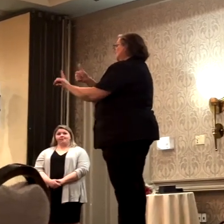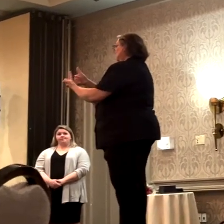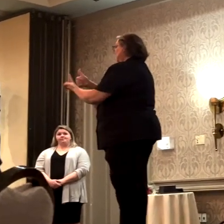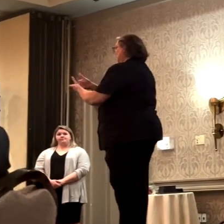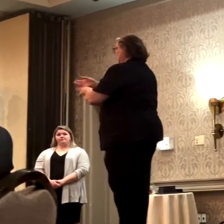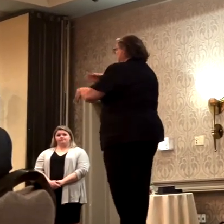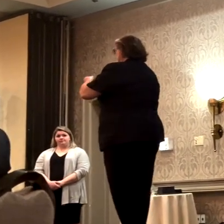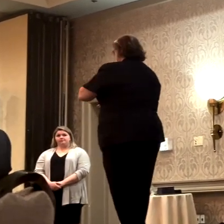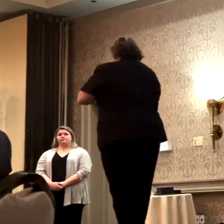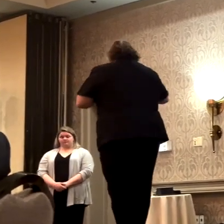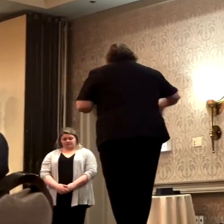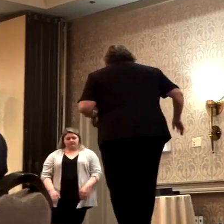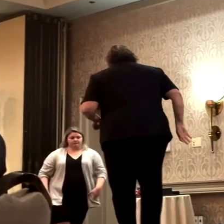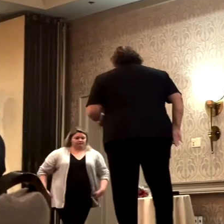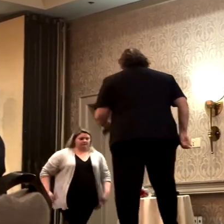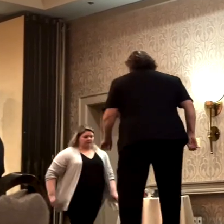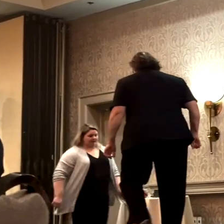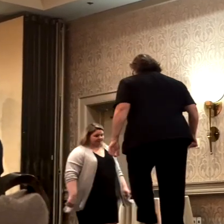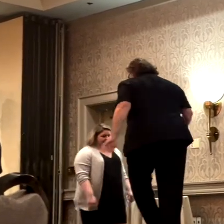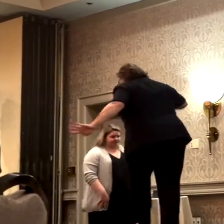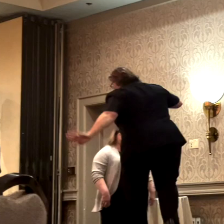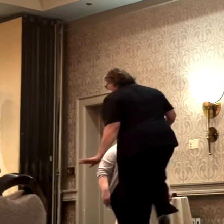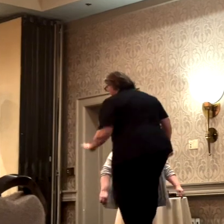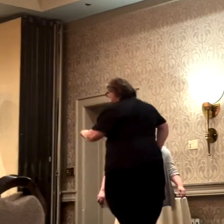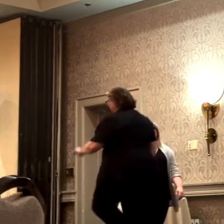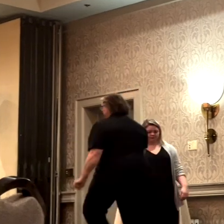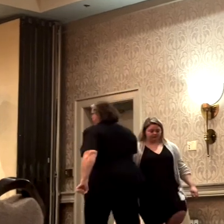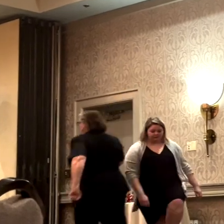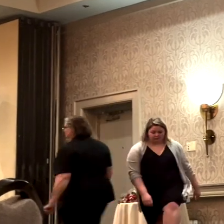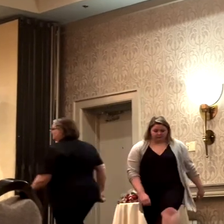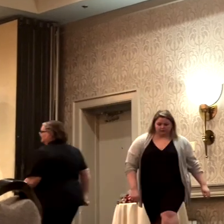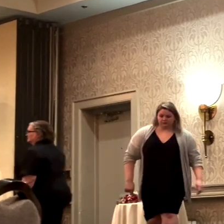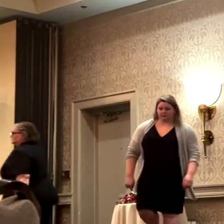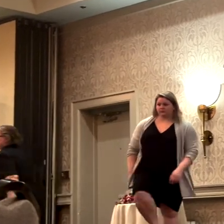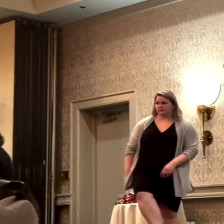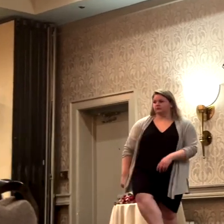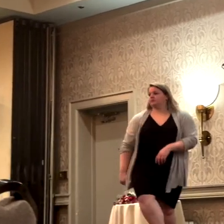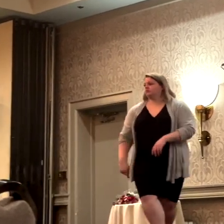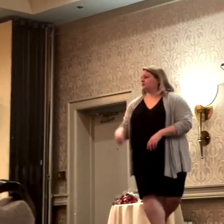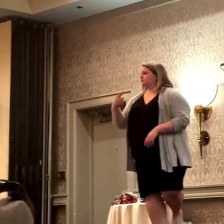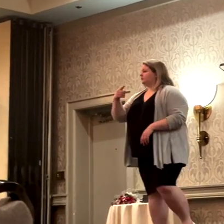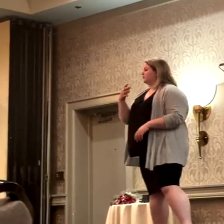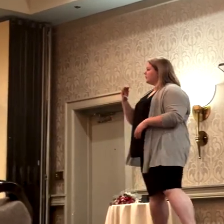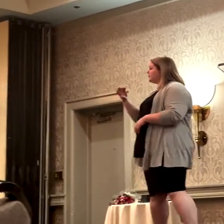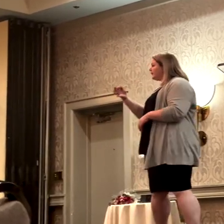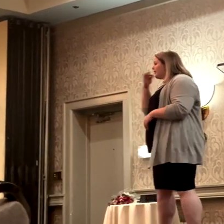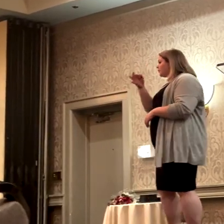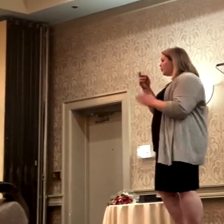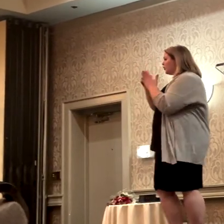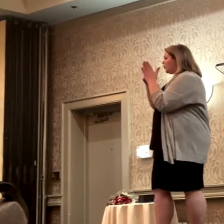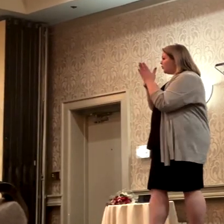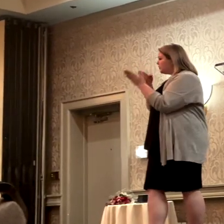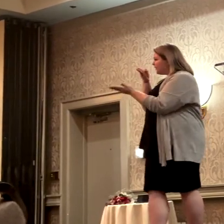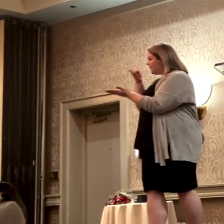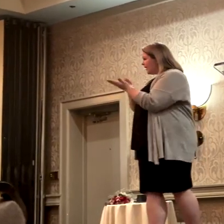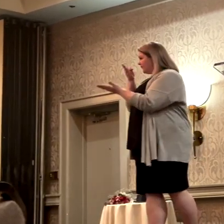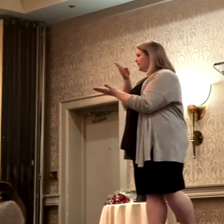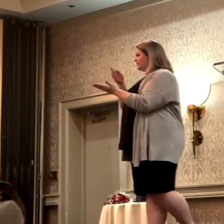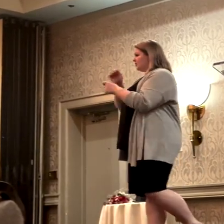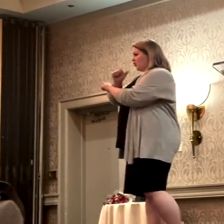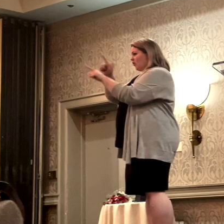herself. She had a masterful understanding of the rules of evidence, and everybody in here ought to remember